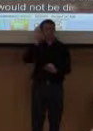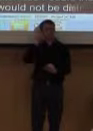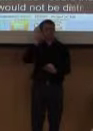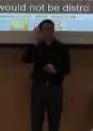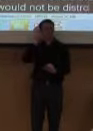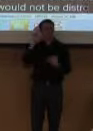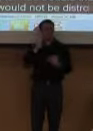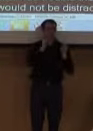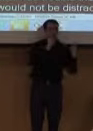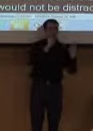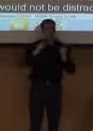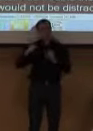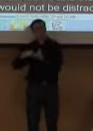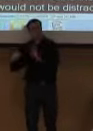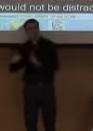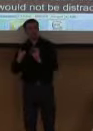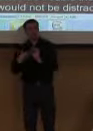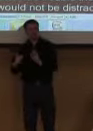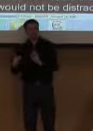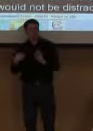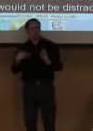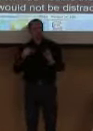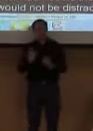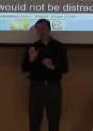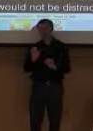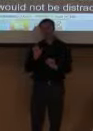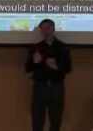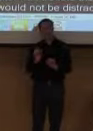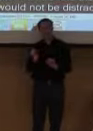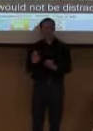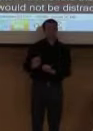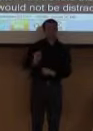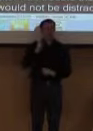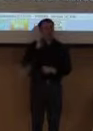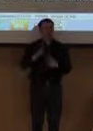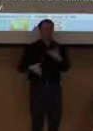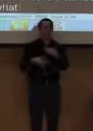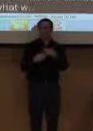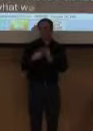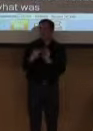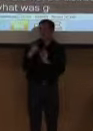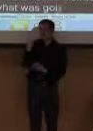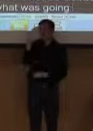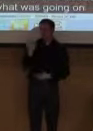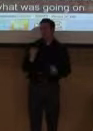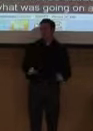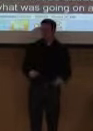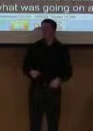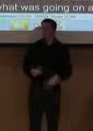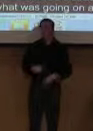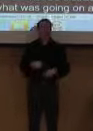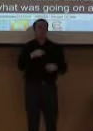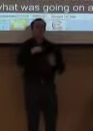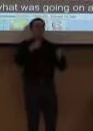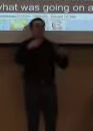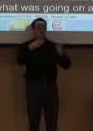what the tutor and the student were saying, and could activate that if need be to add any comments. So the ability to